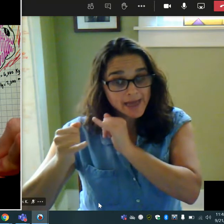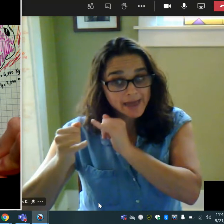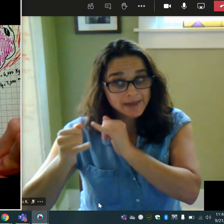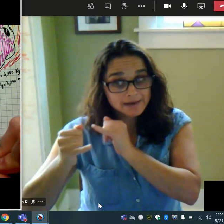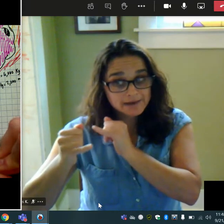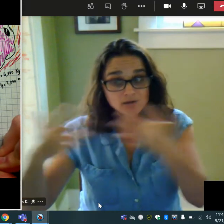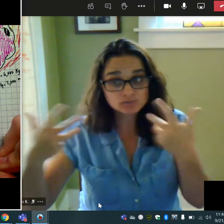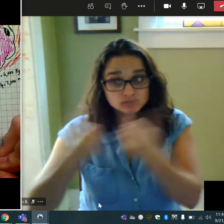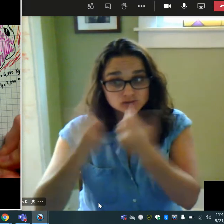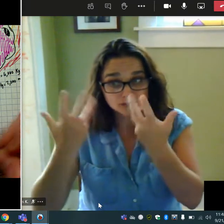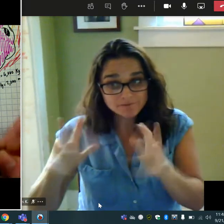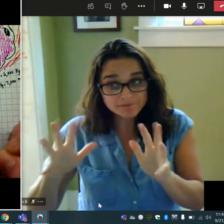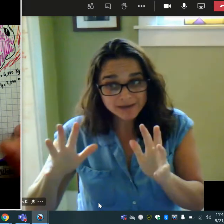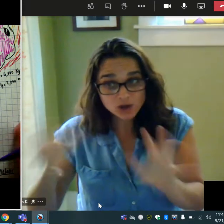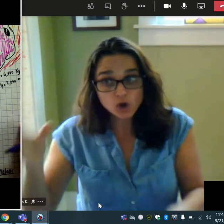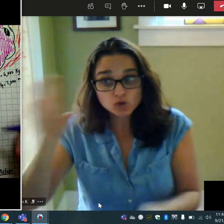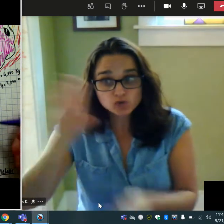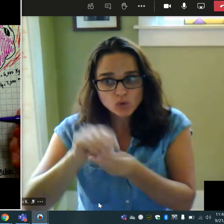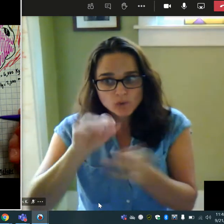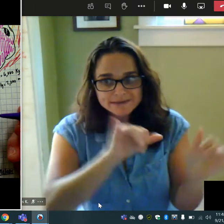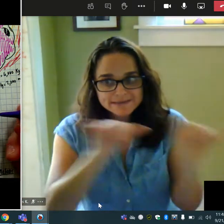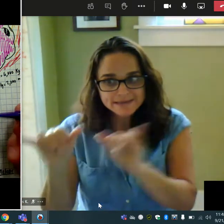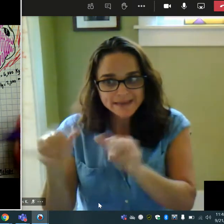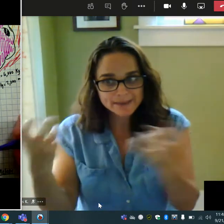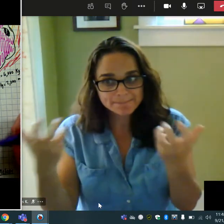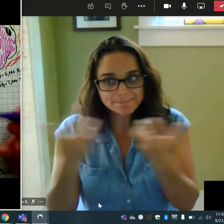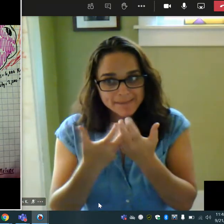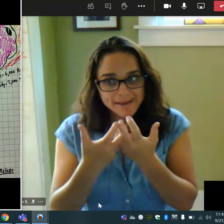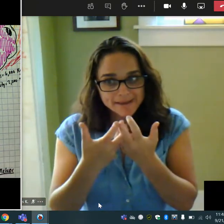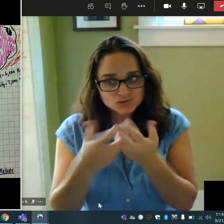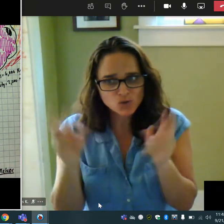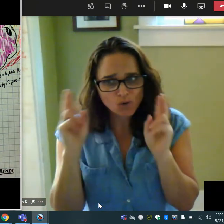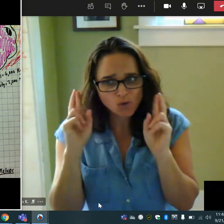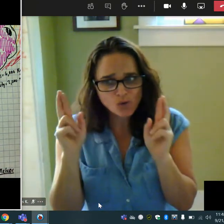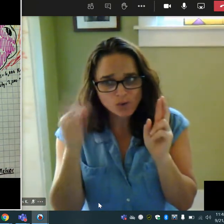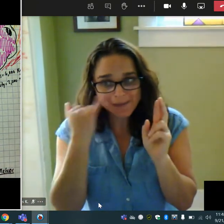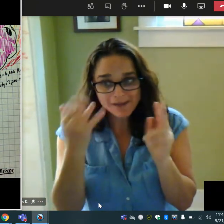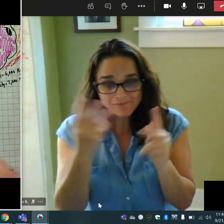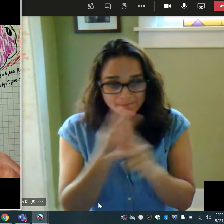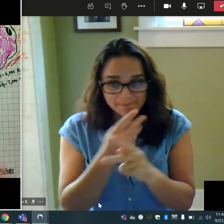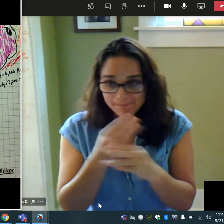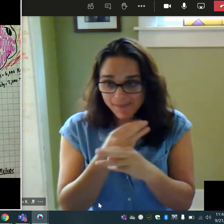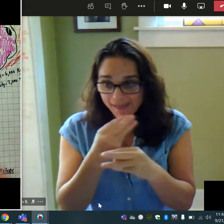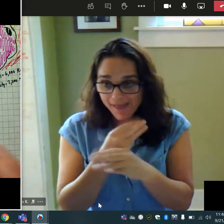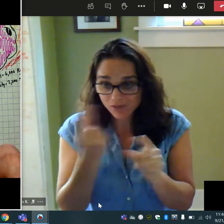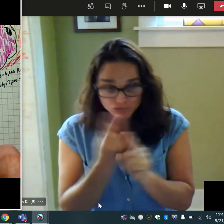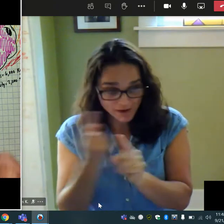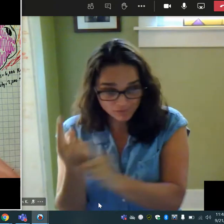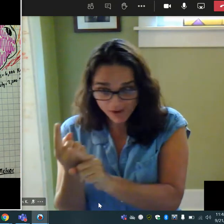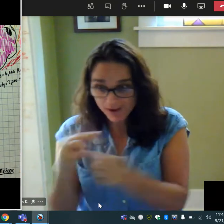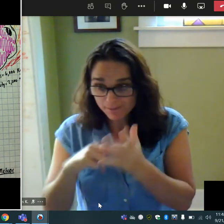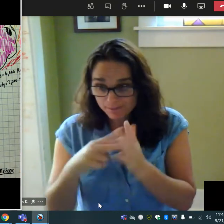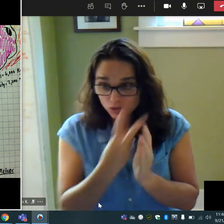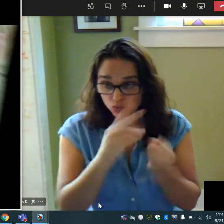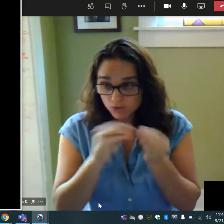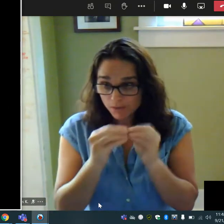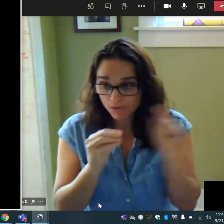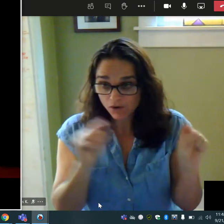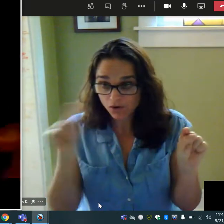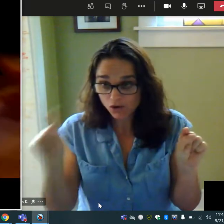So let's hope that if we're doing our problem right and doing our math right, that these two numbers should be the same. All